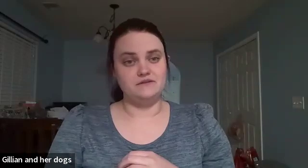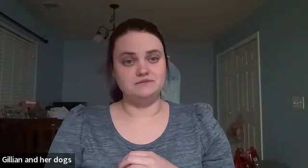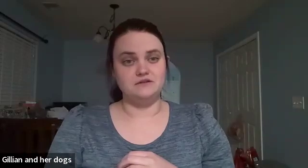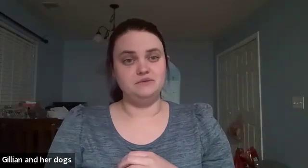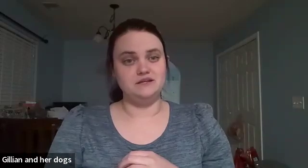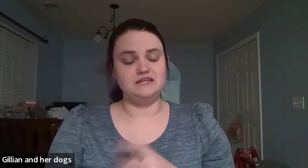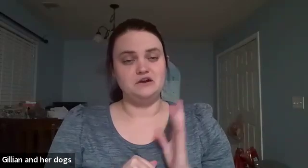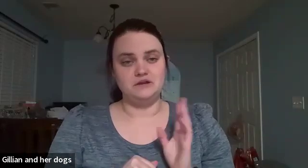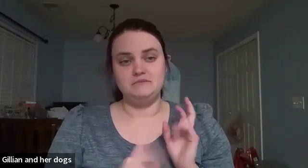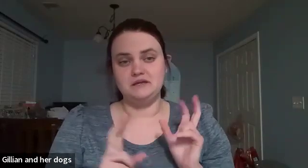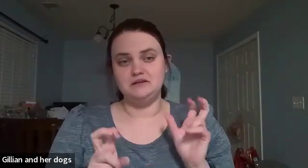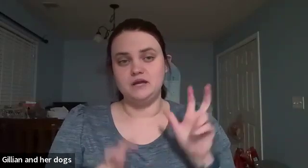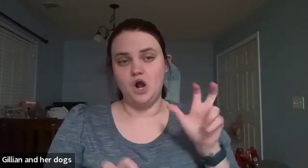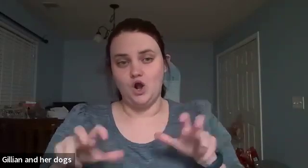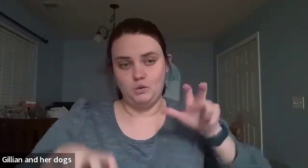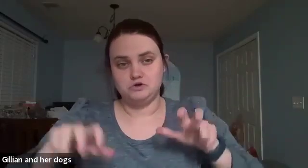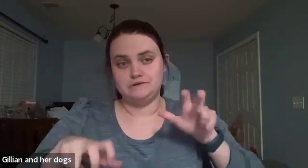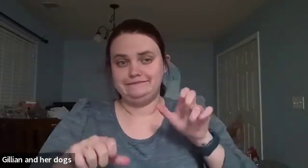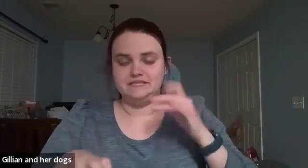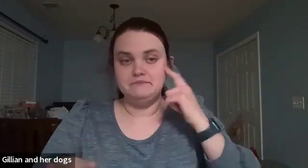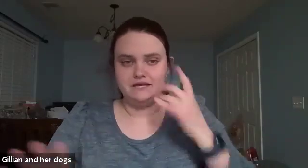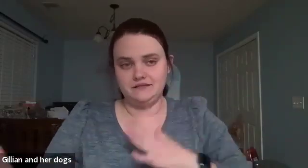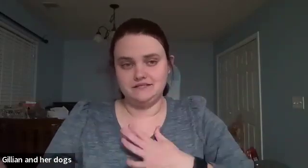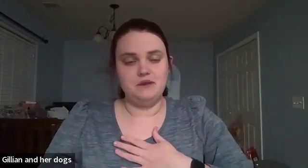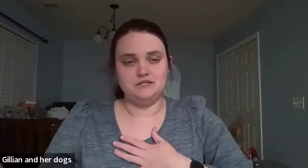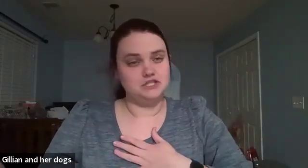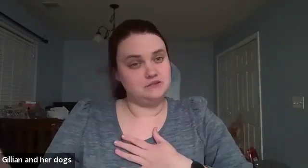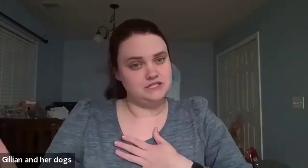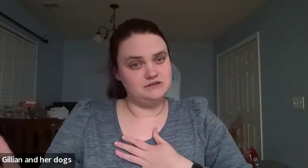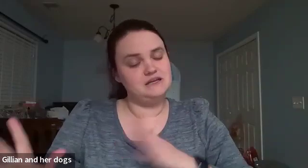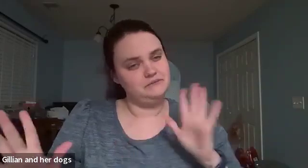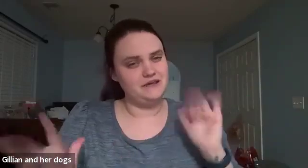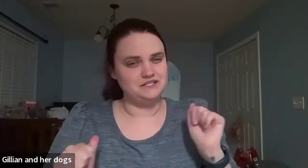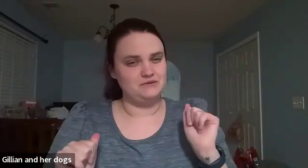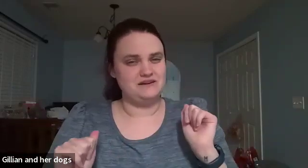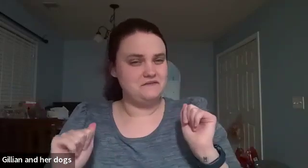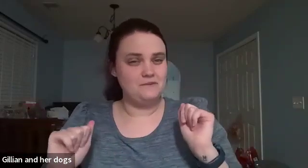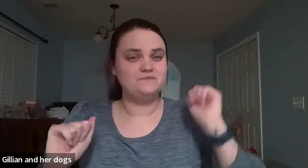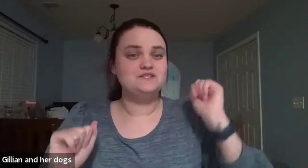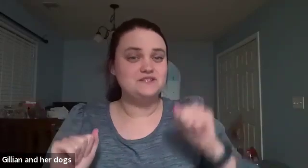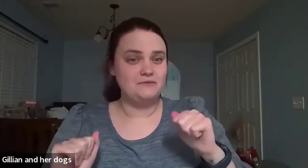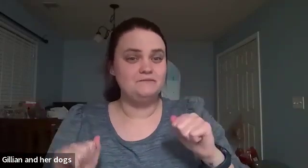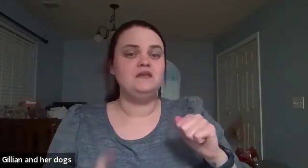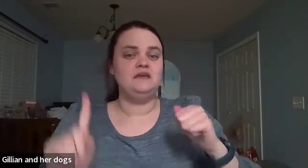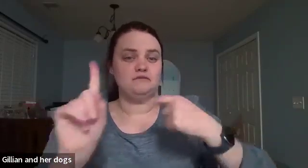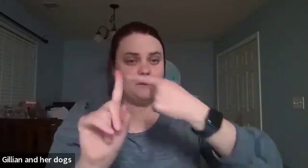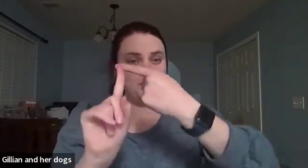and last month because can be a little bit awkward, to me at least. That maybe it's just a personal thing, but that's just always how I feel. So remember,